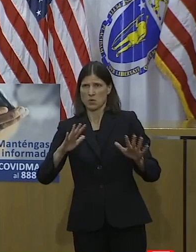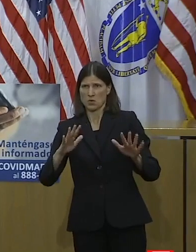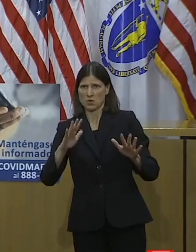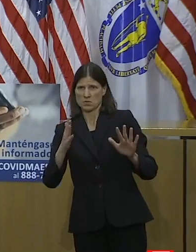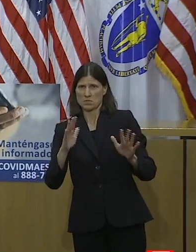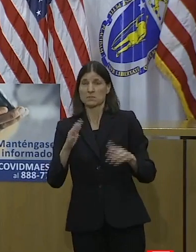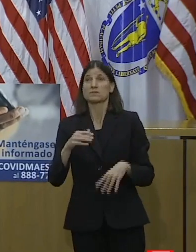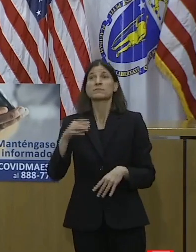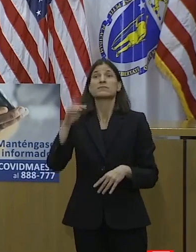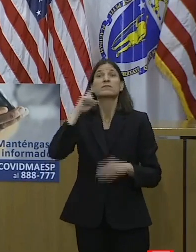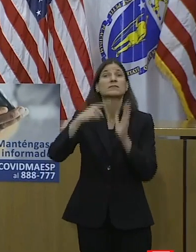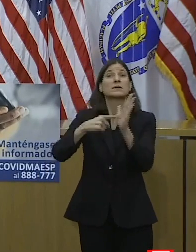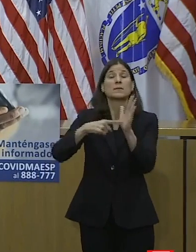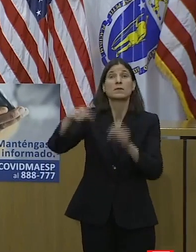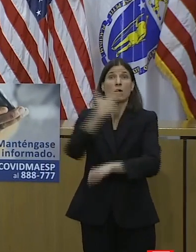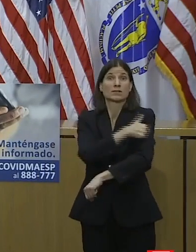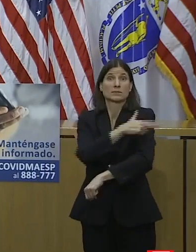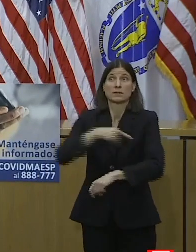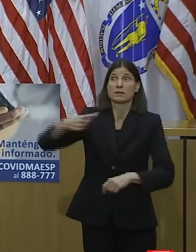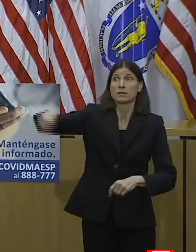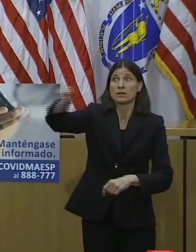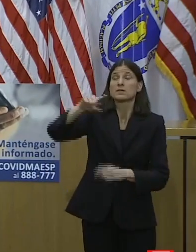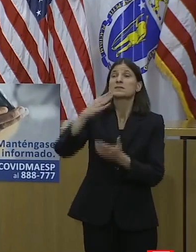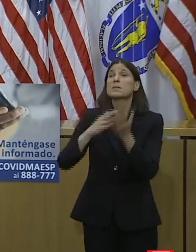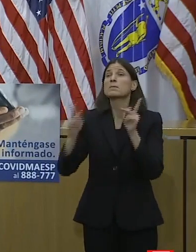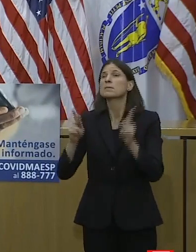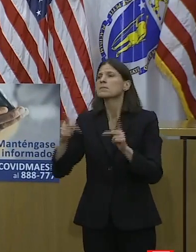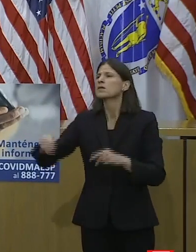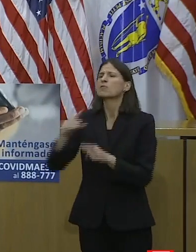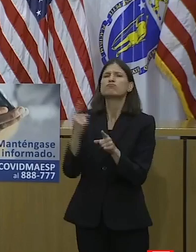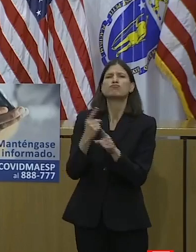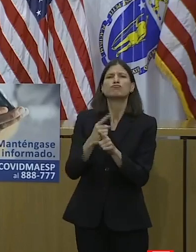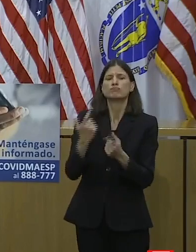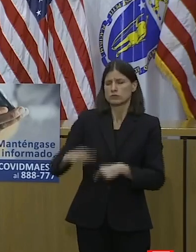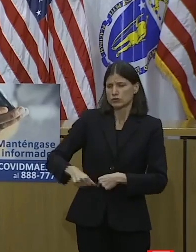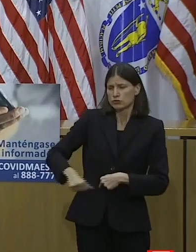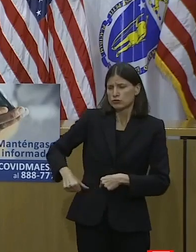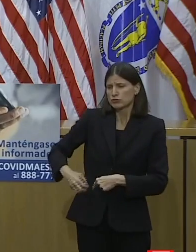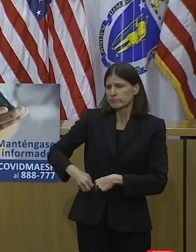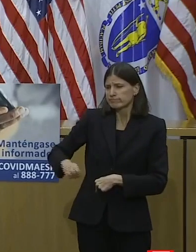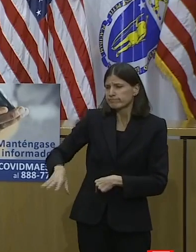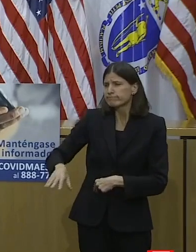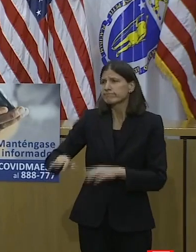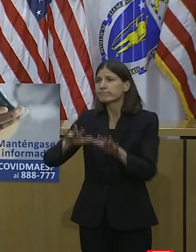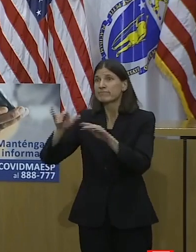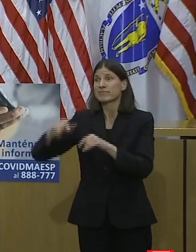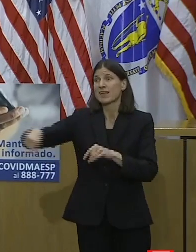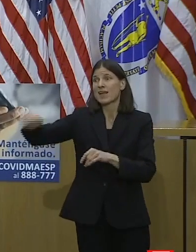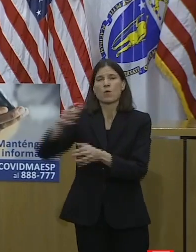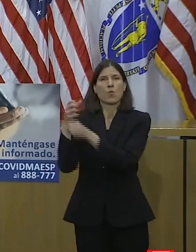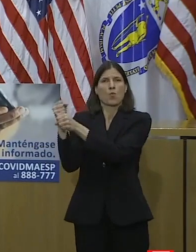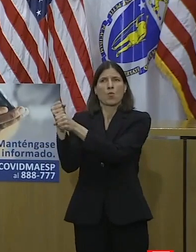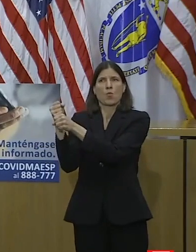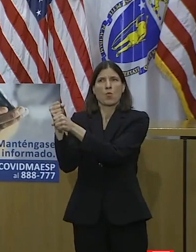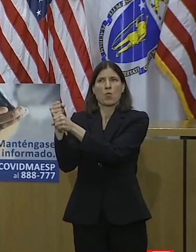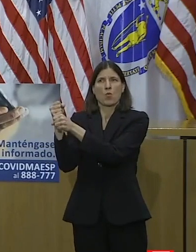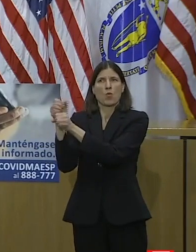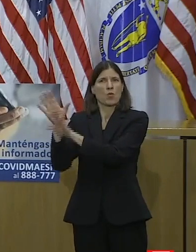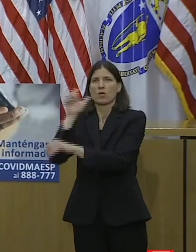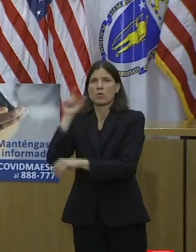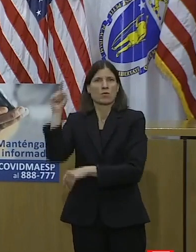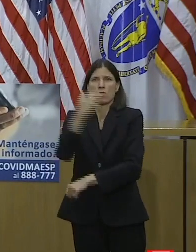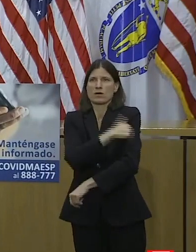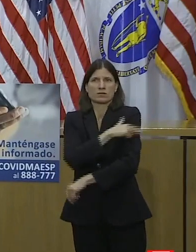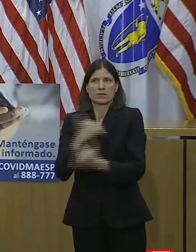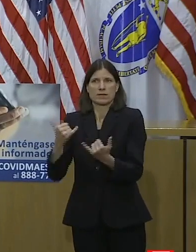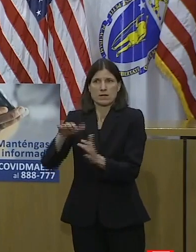hit the surge. We were also one of the first states in the country to put a whole series of sort of orders